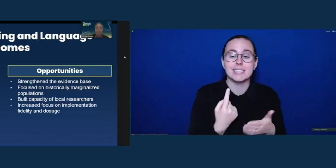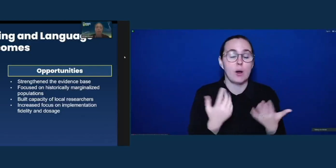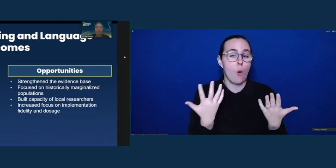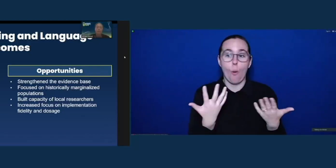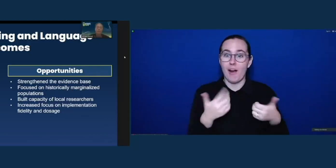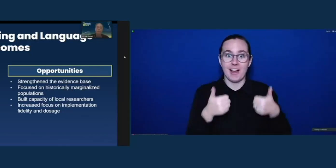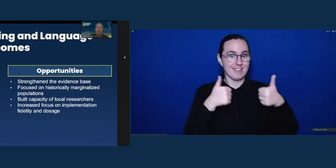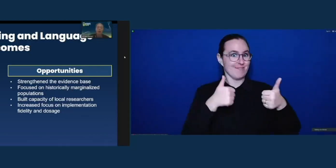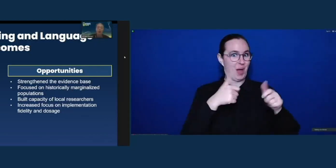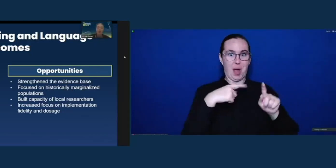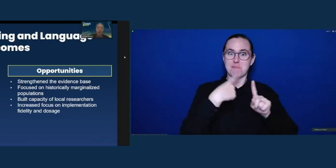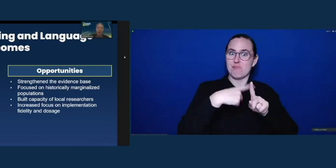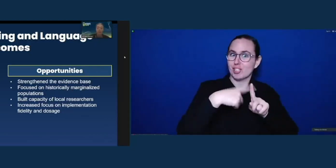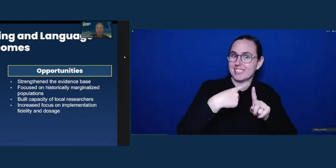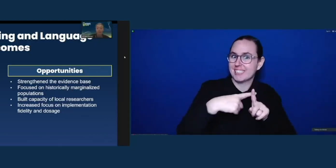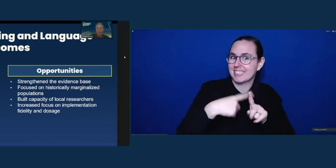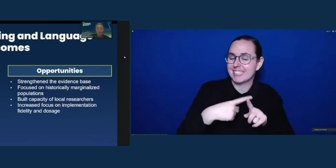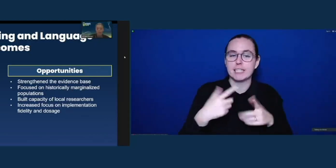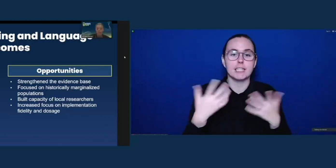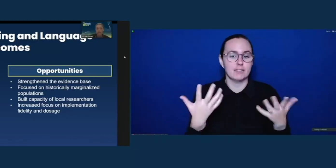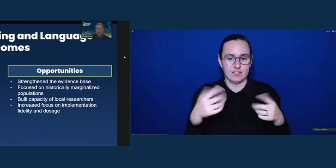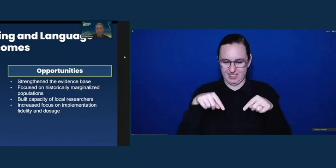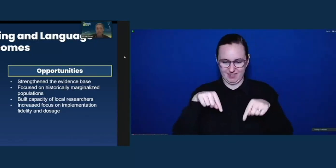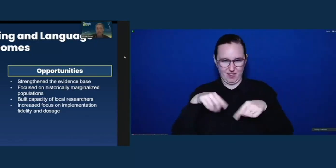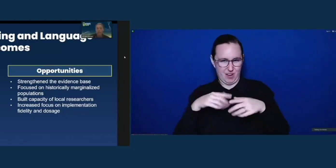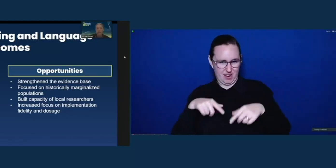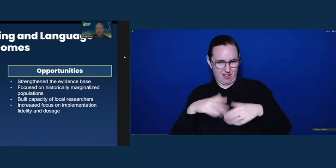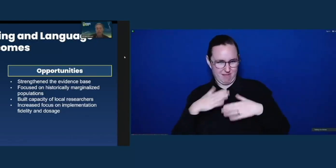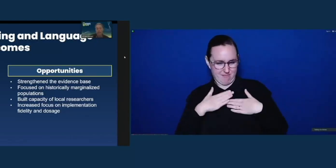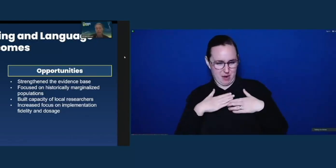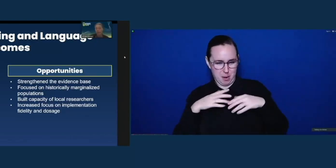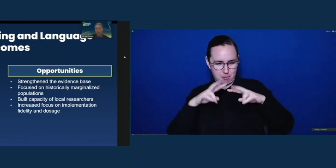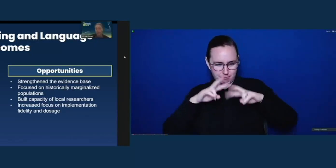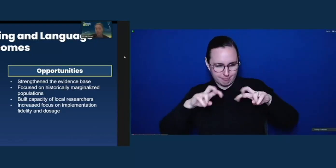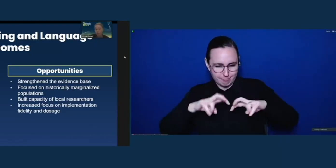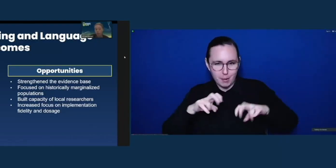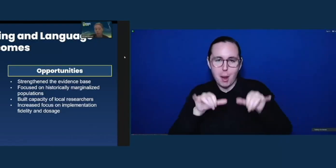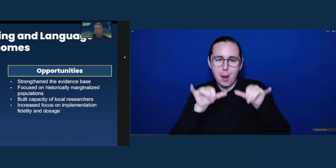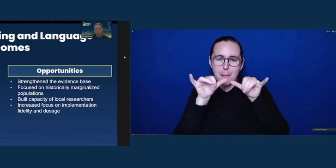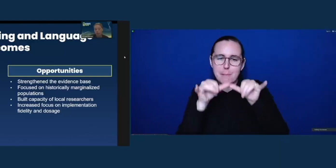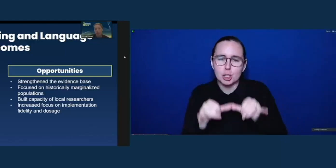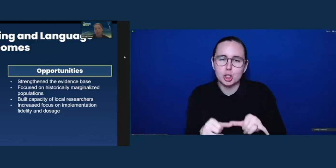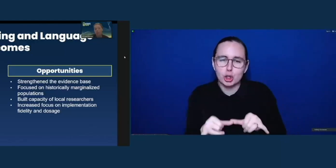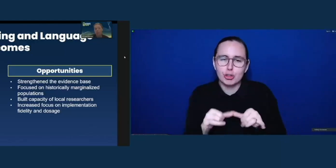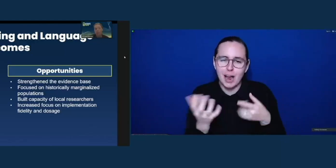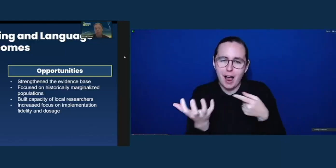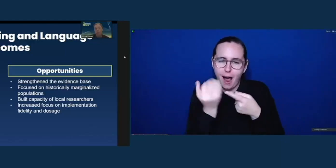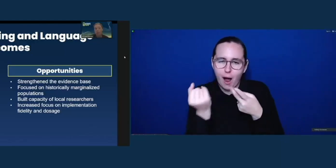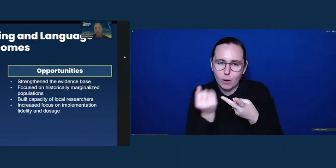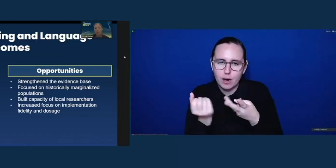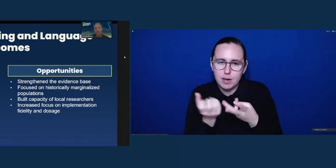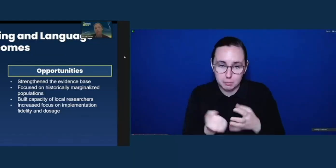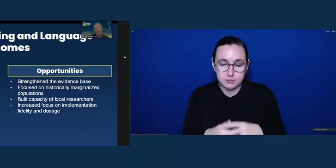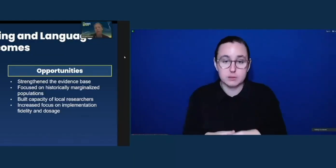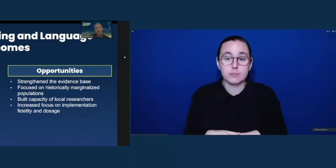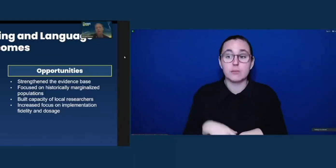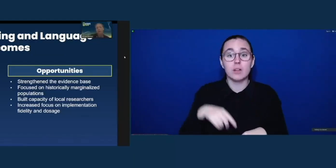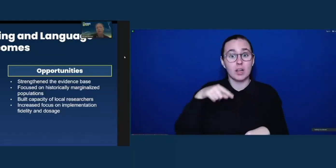outcomes, I would say by investing in rigorous research across round 2 and round